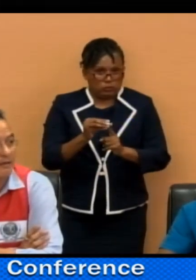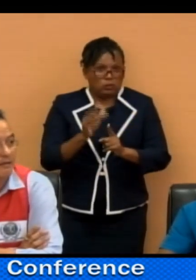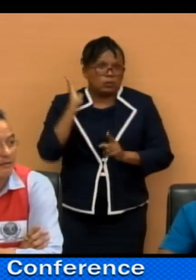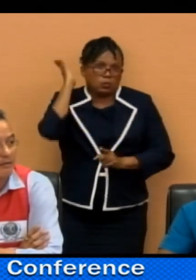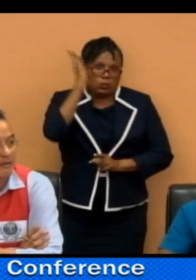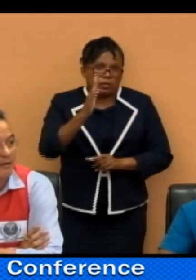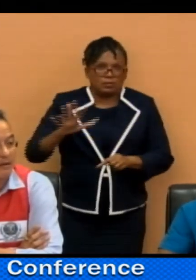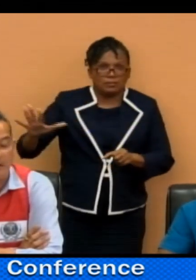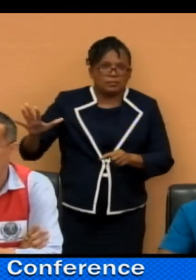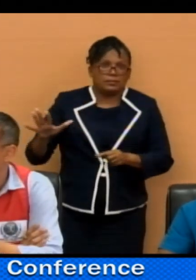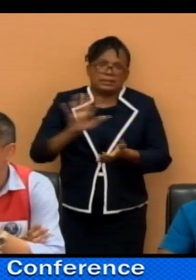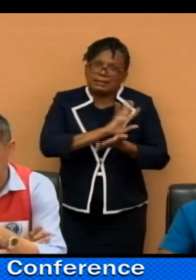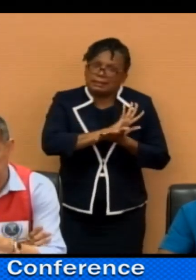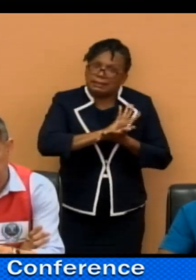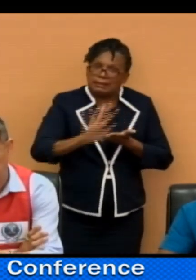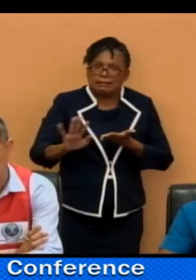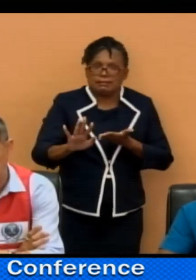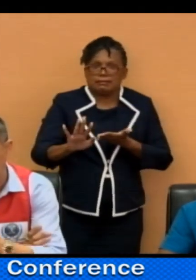clear.